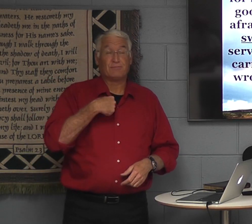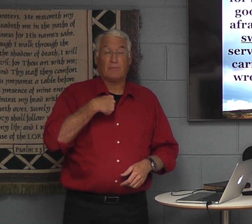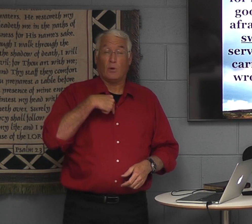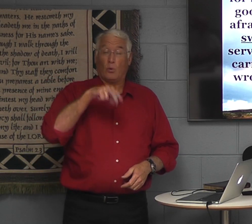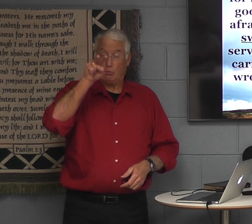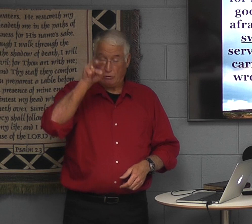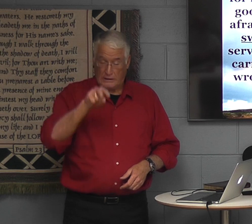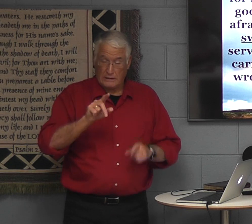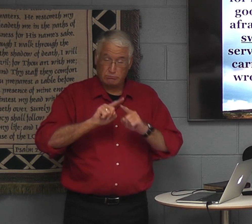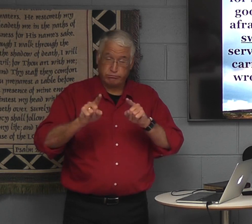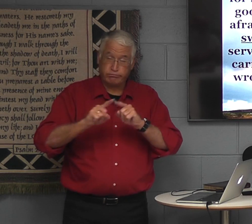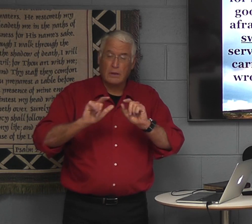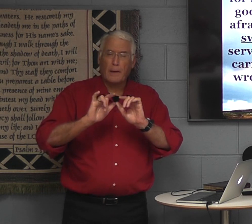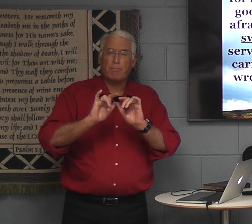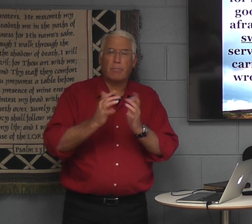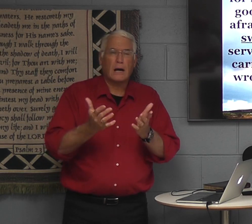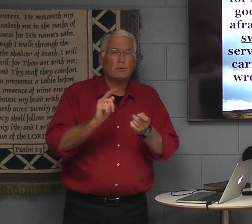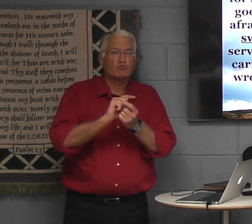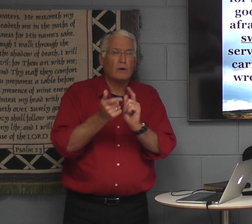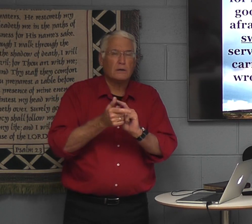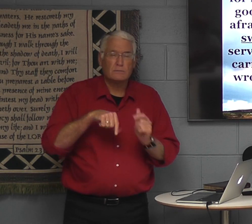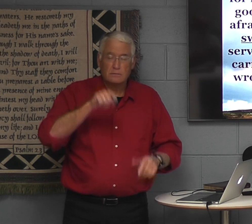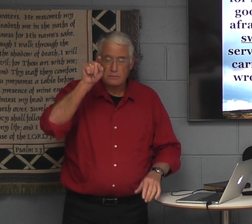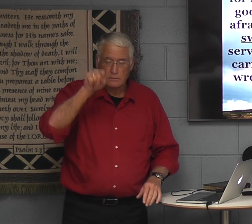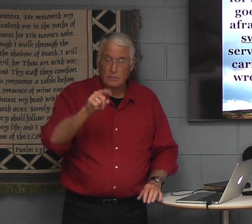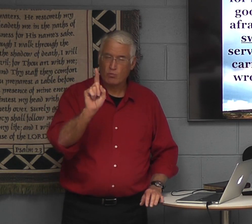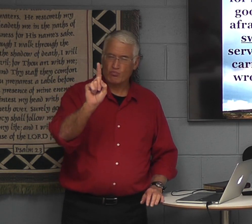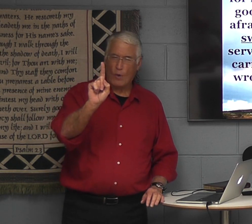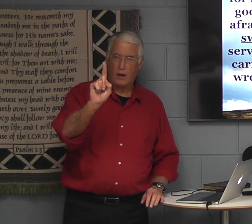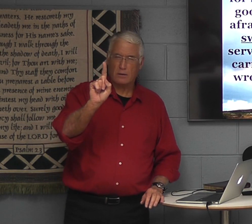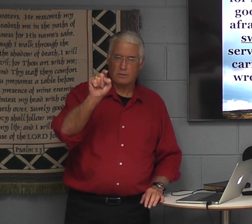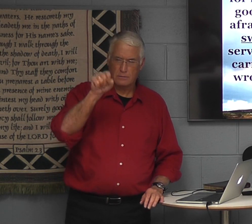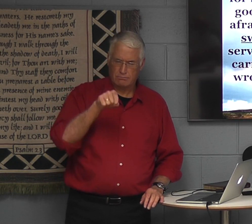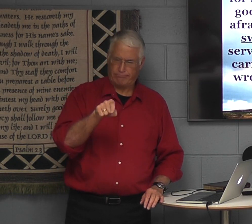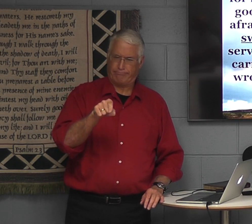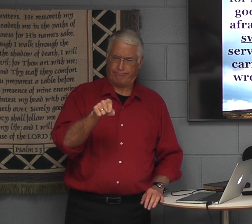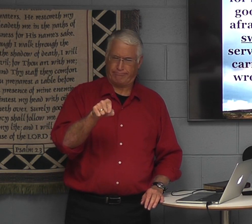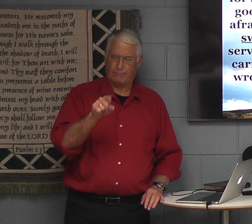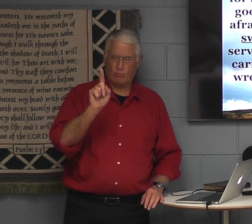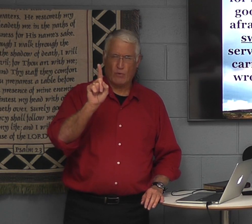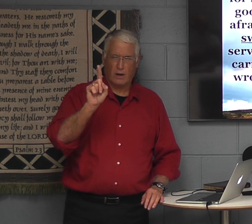So it's interesting. If you read down to different Bible translations, there's one.